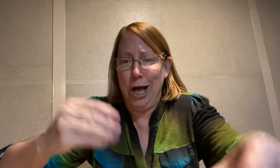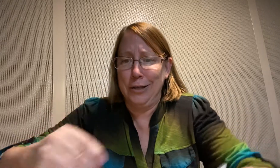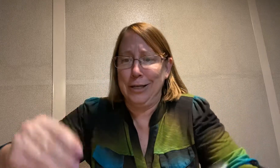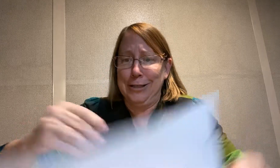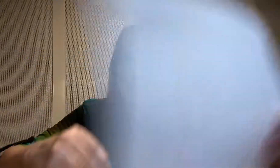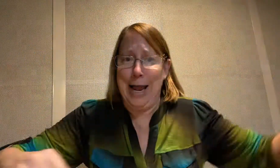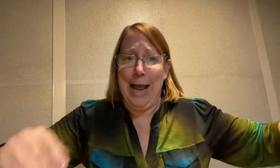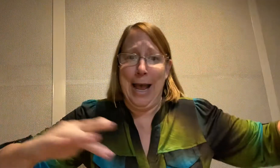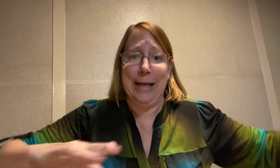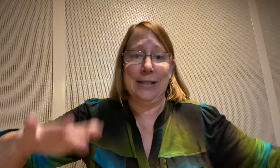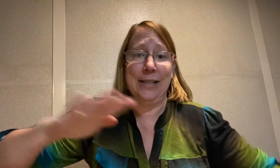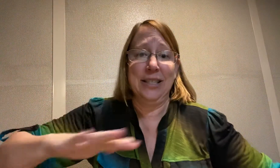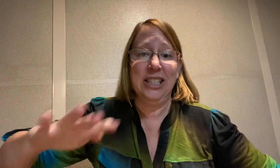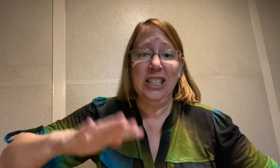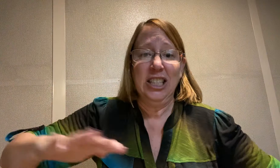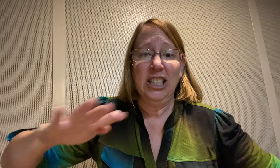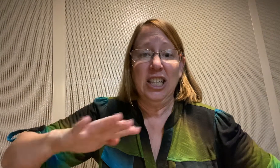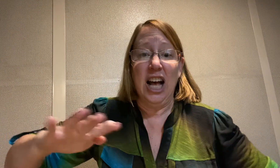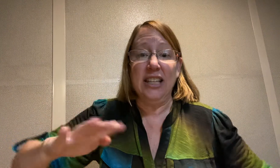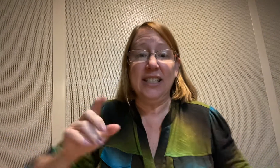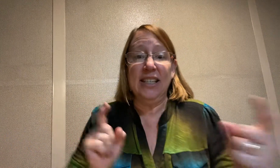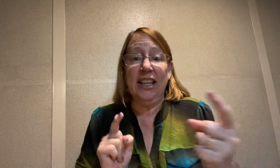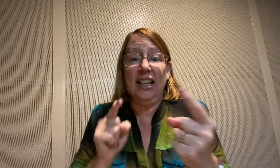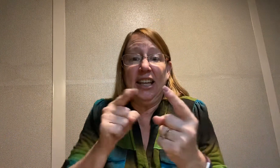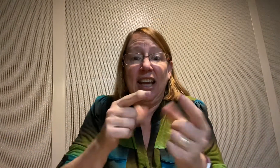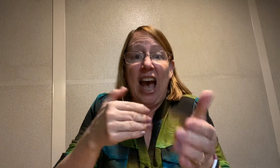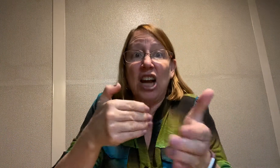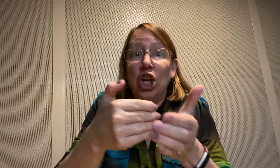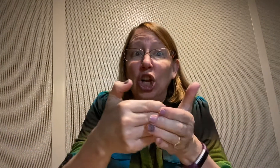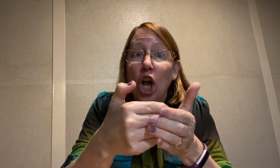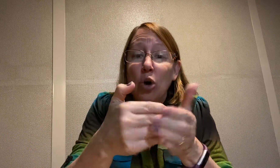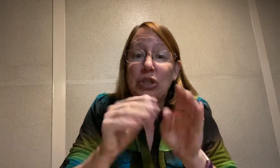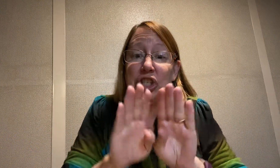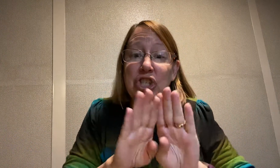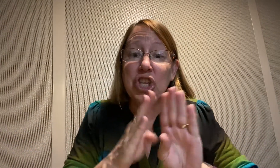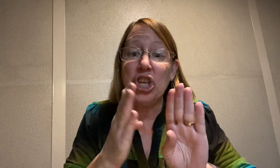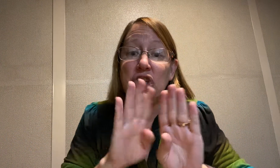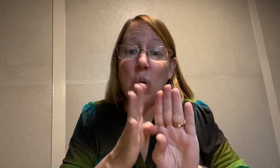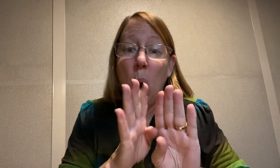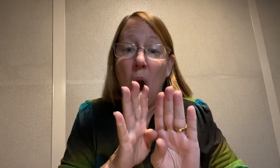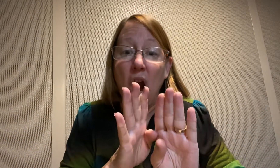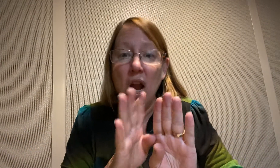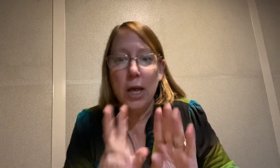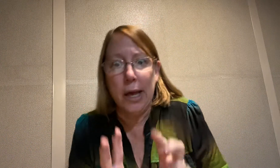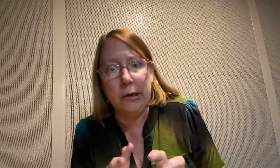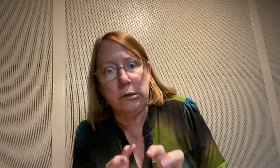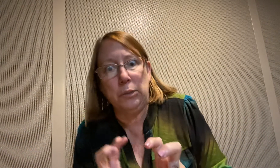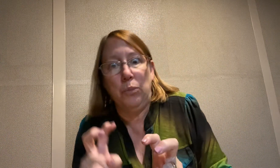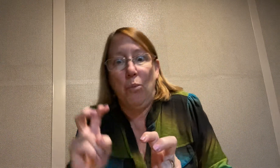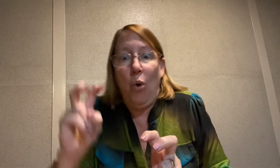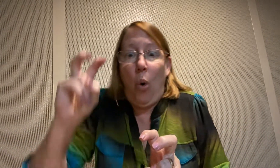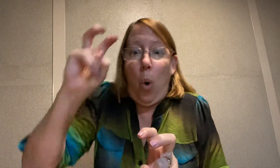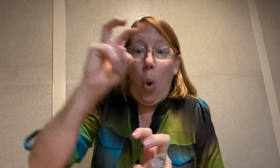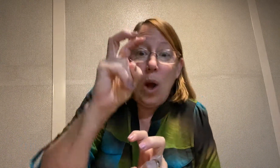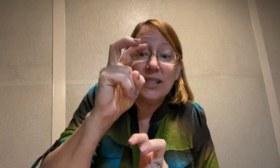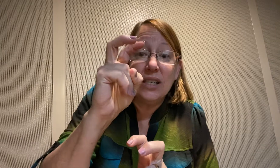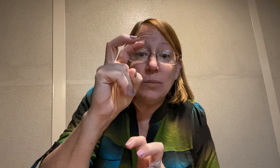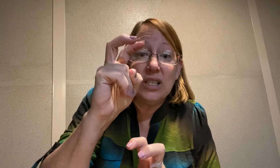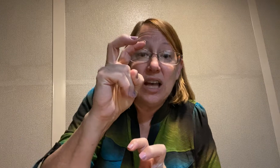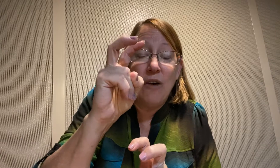the sand until he got close to the door and could hoist himself